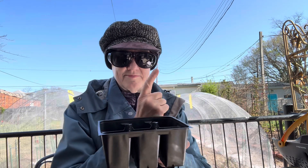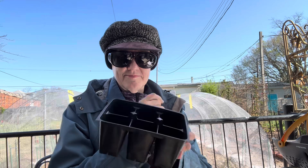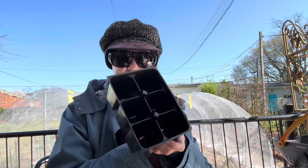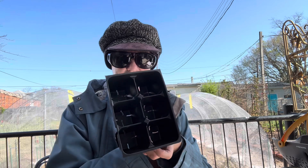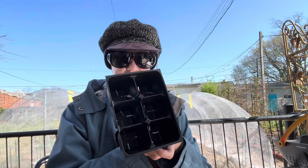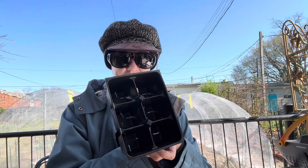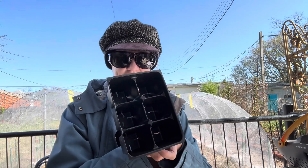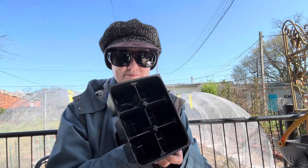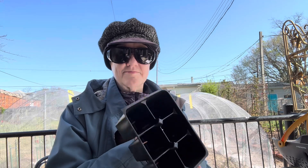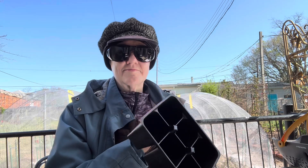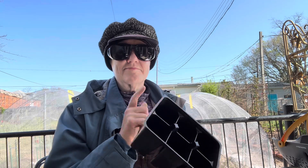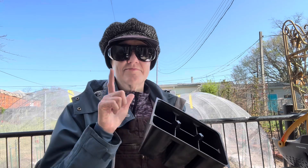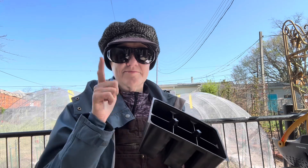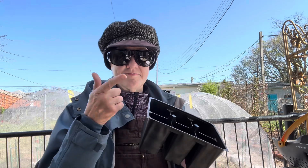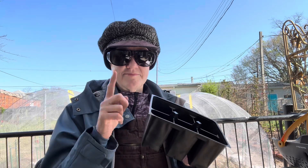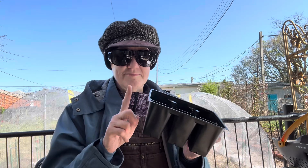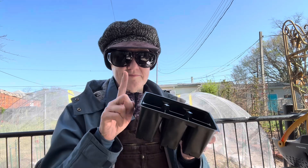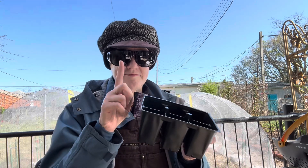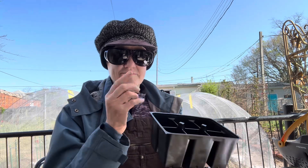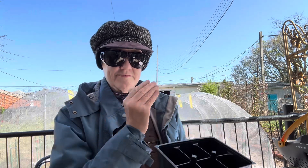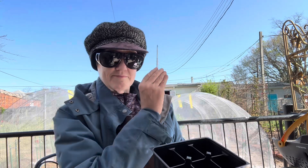put one seed in each one of these cells.